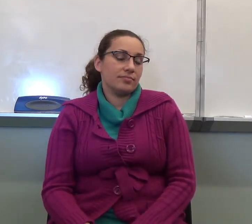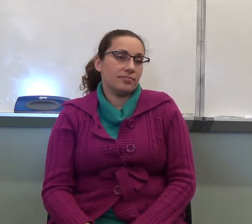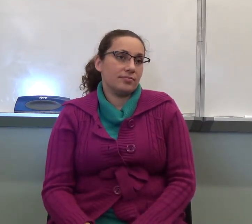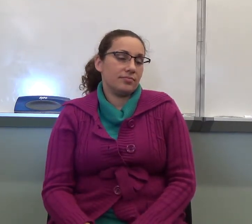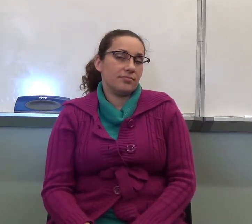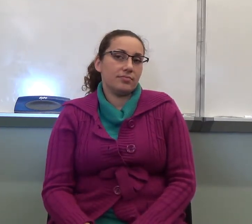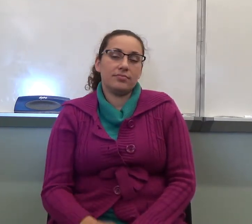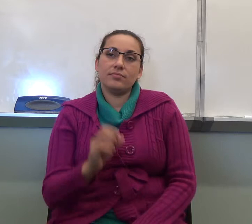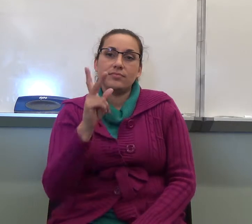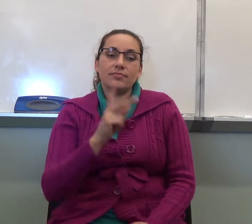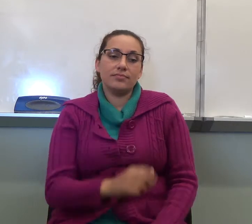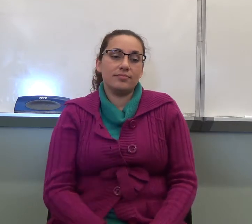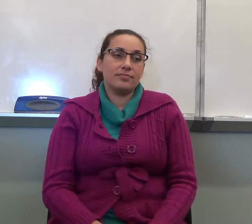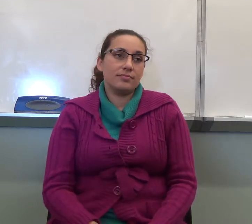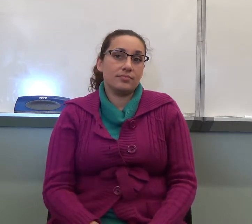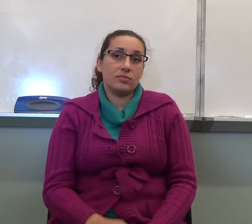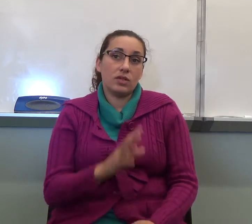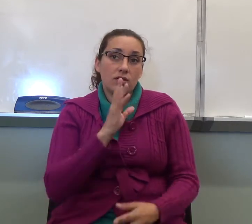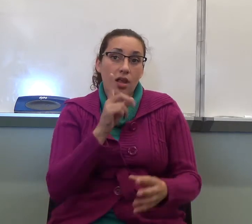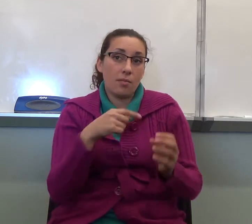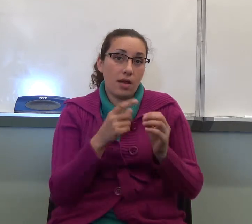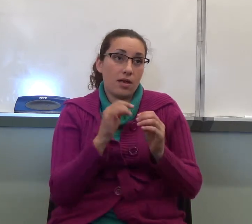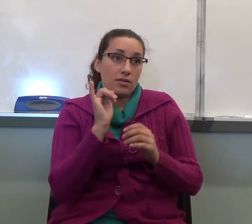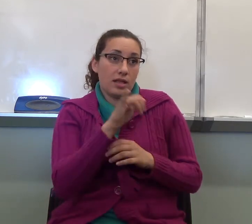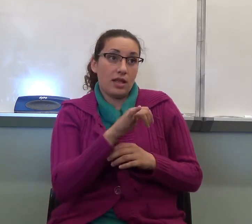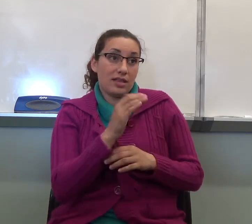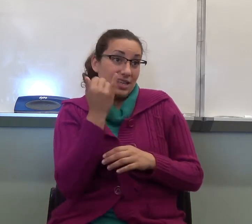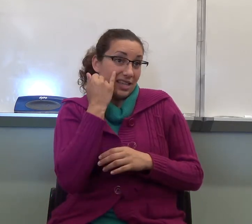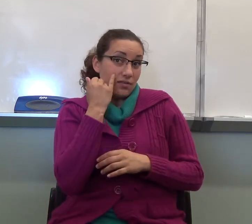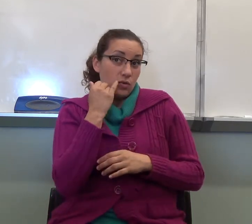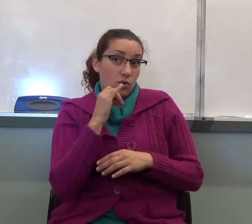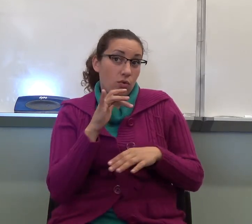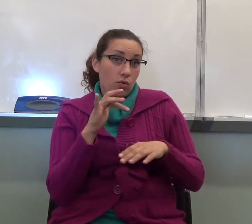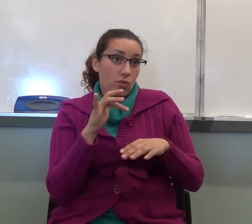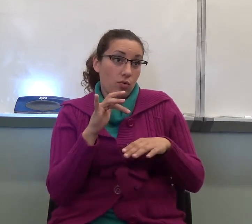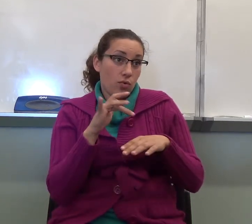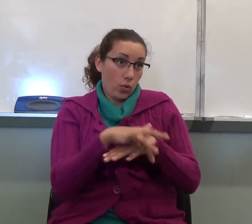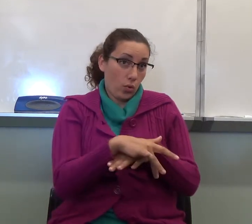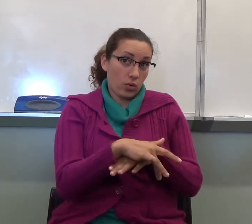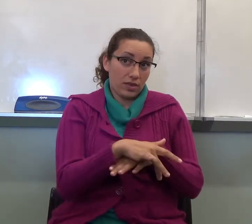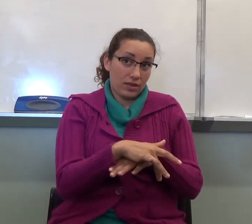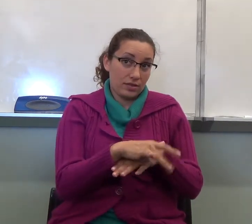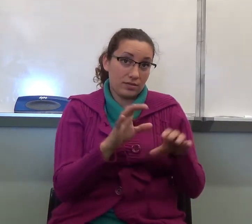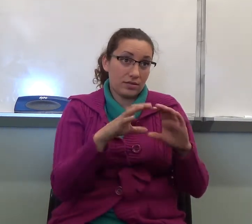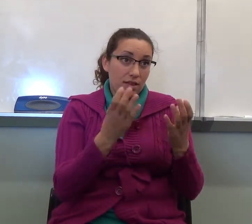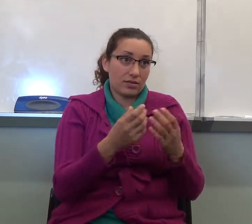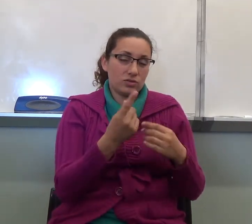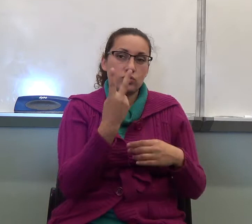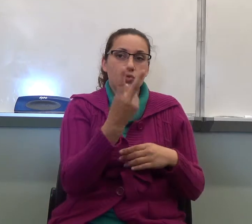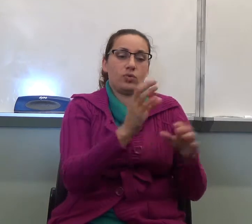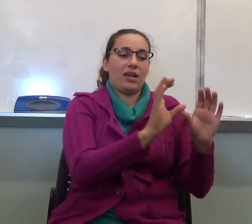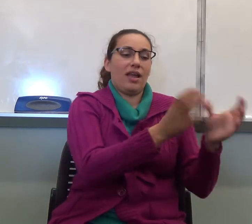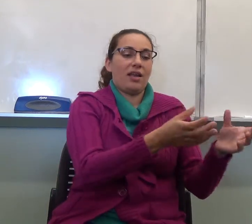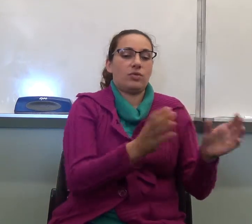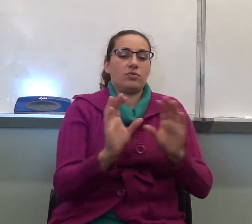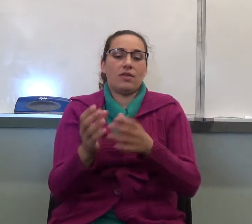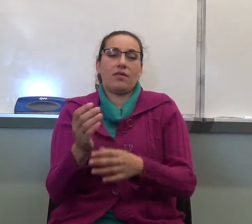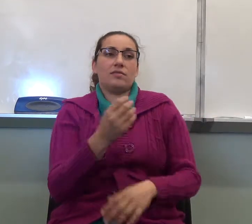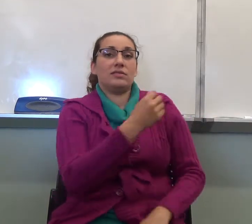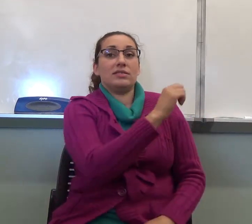Okay, now when we're talking about early to class, there's only 2 categories here, 10 minutes early, 5 minutes early, and that